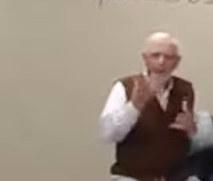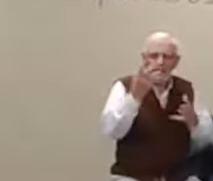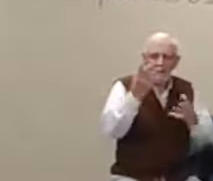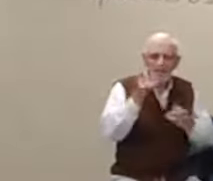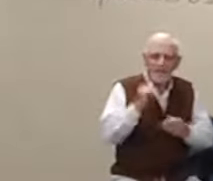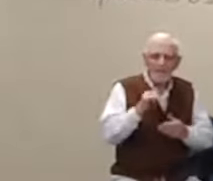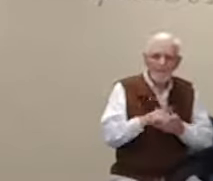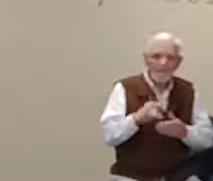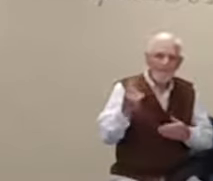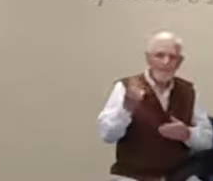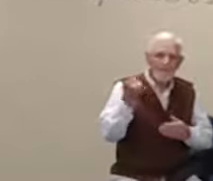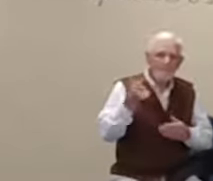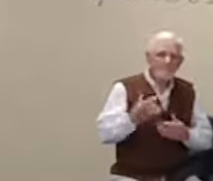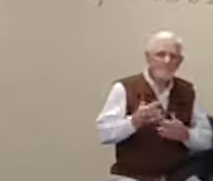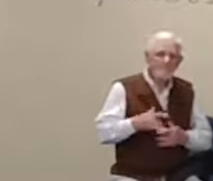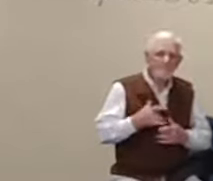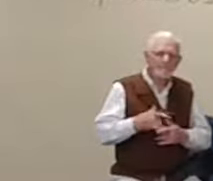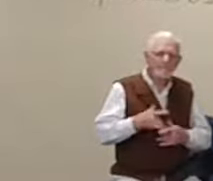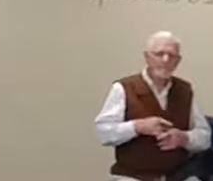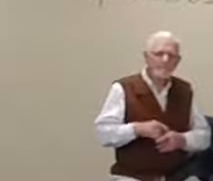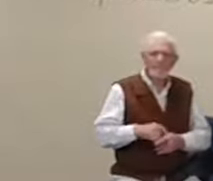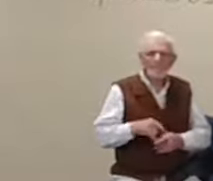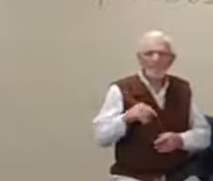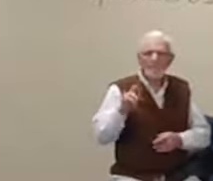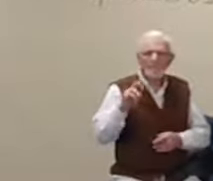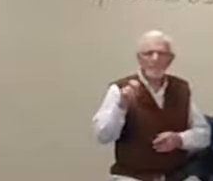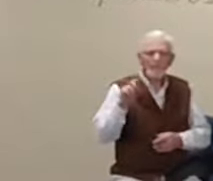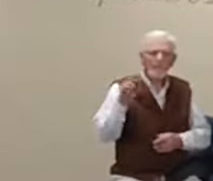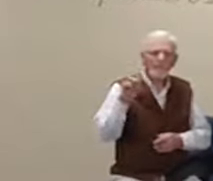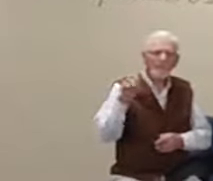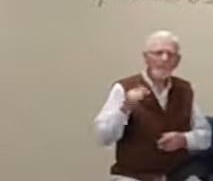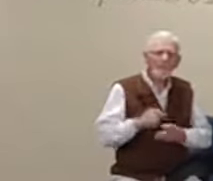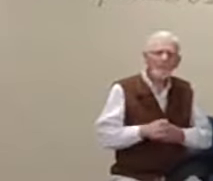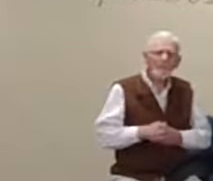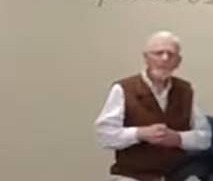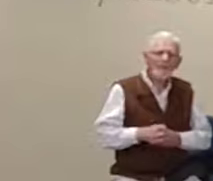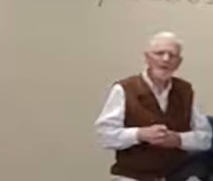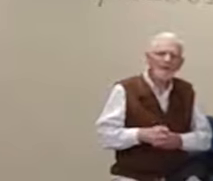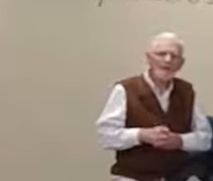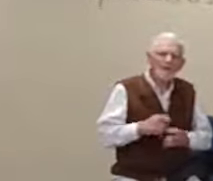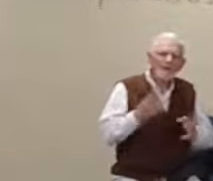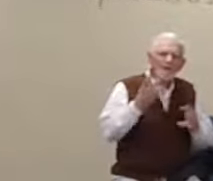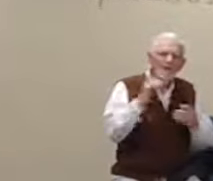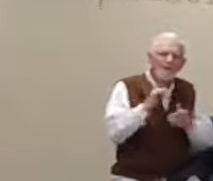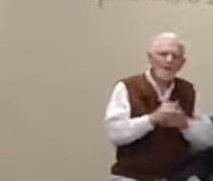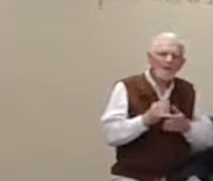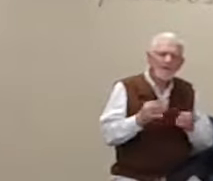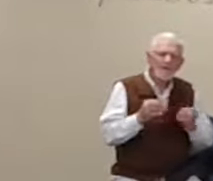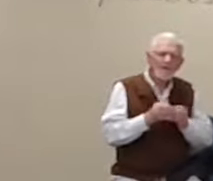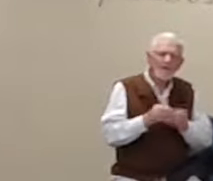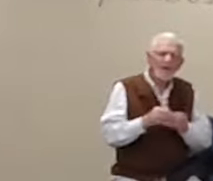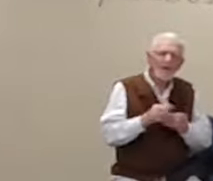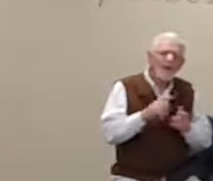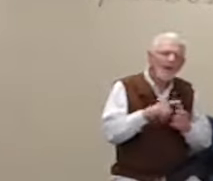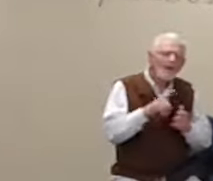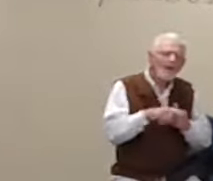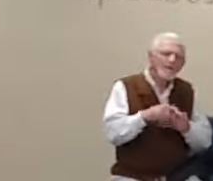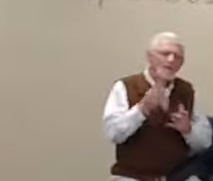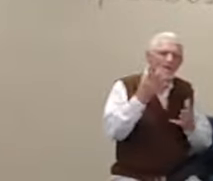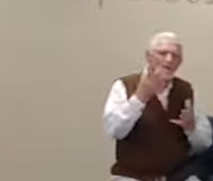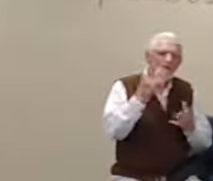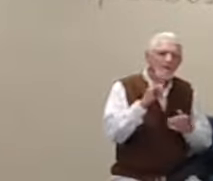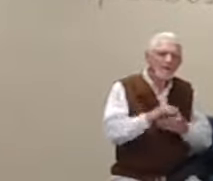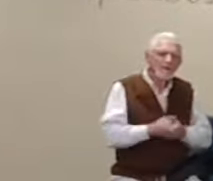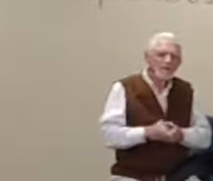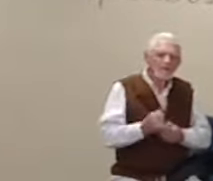I already have regrets. I already have regrets. And I know I'm going to have more regrets then. I mean, I know